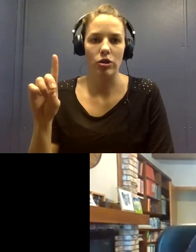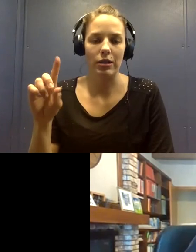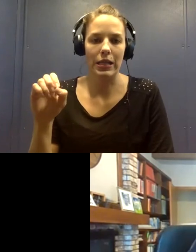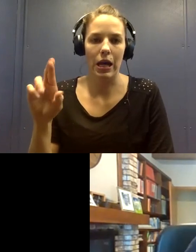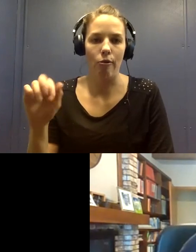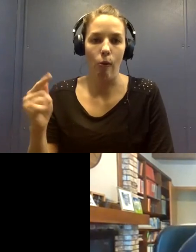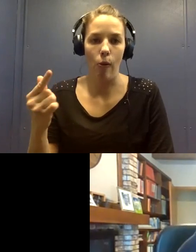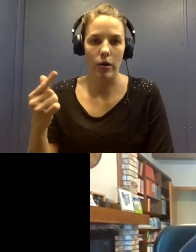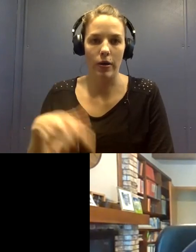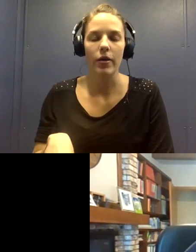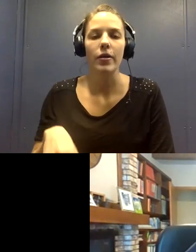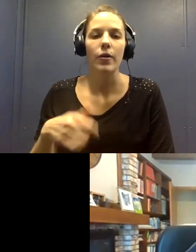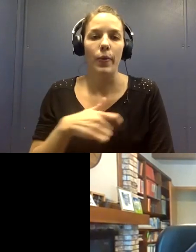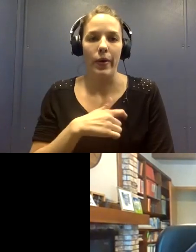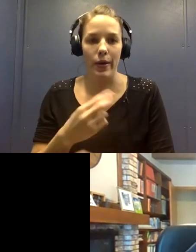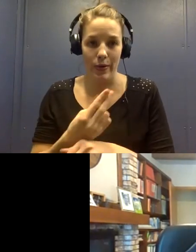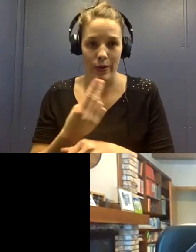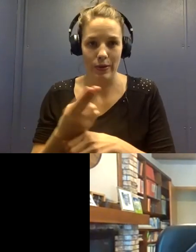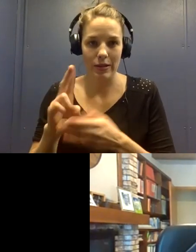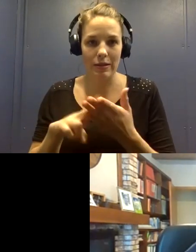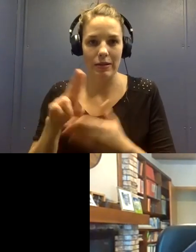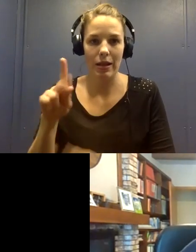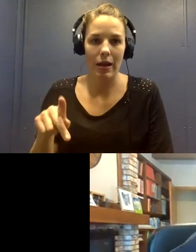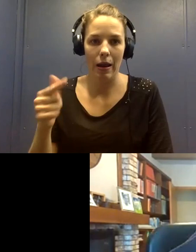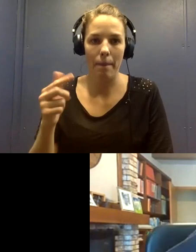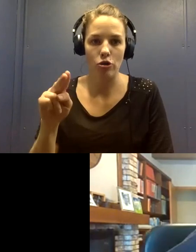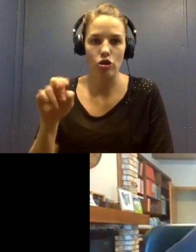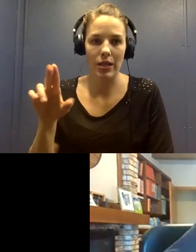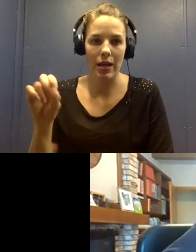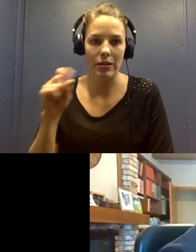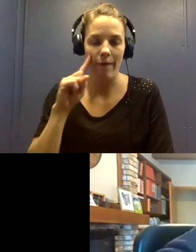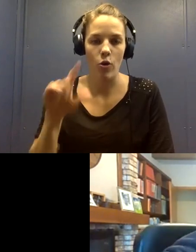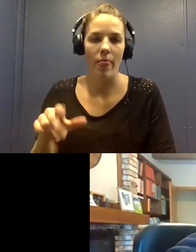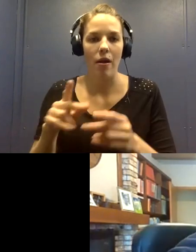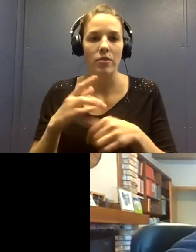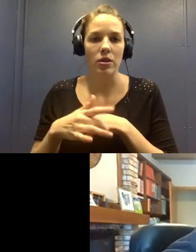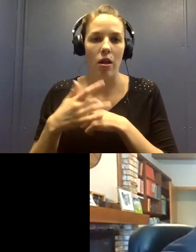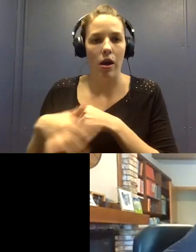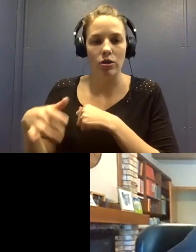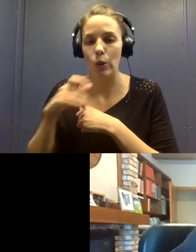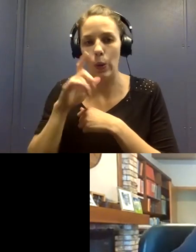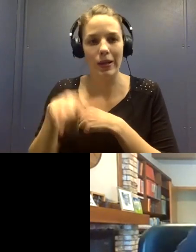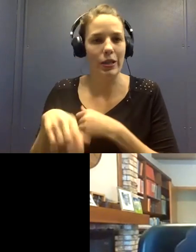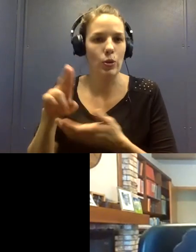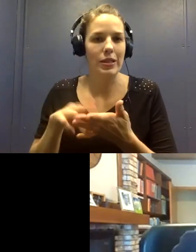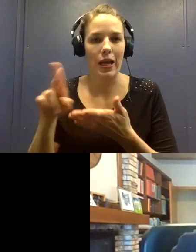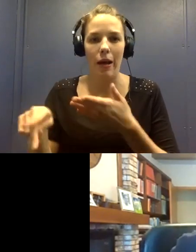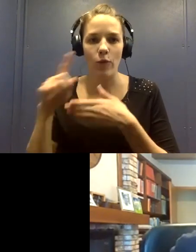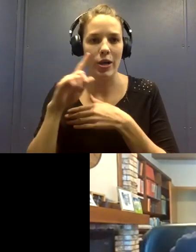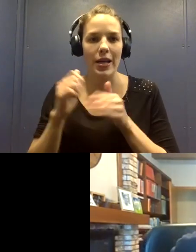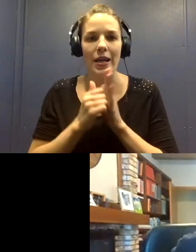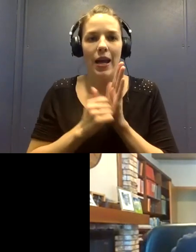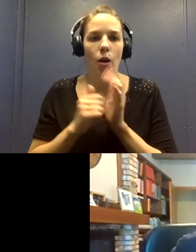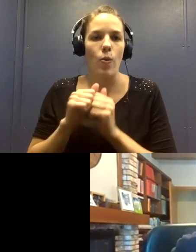www.richd.org. We are using Sign Up Genius for the slots. You do not need to sign up for an account with Sign Up